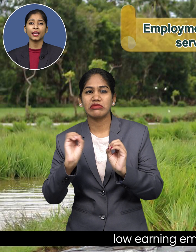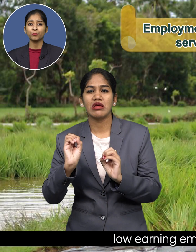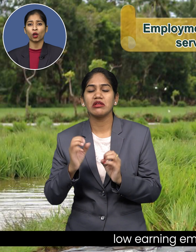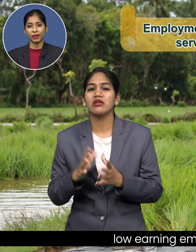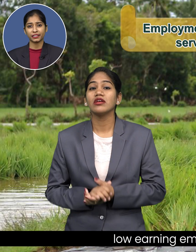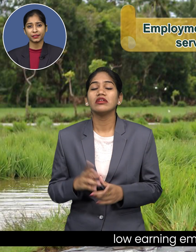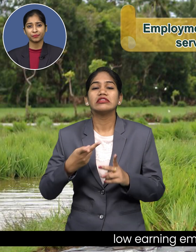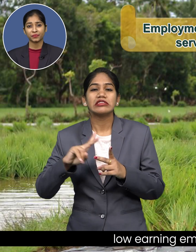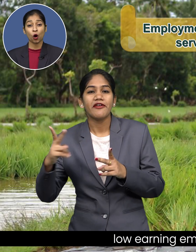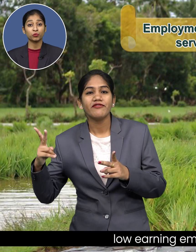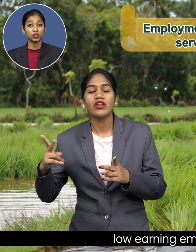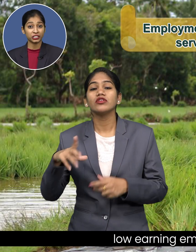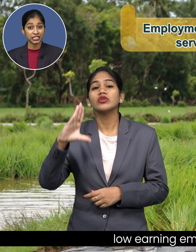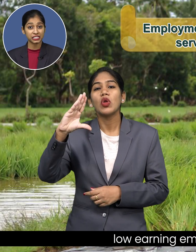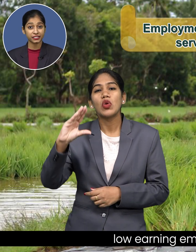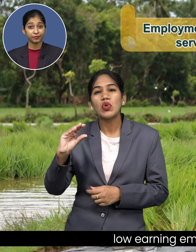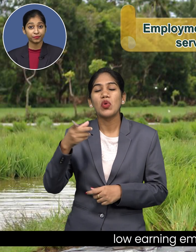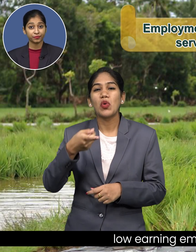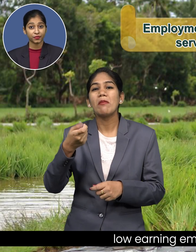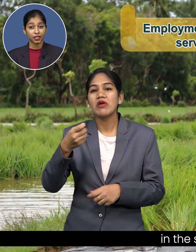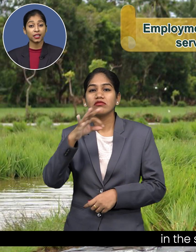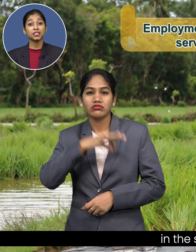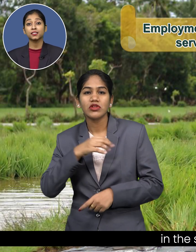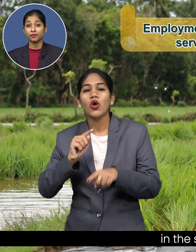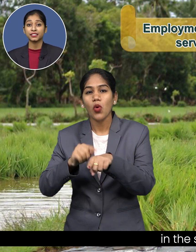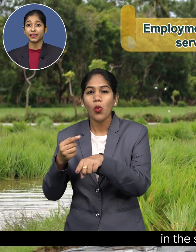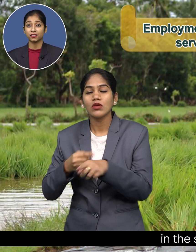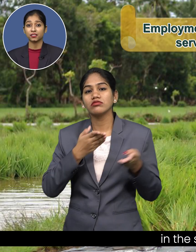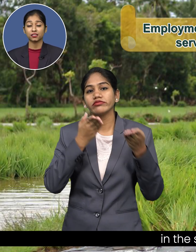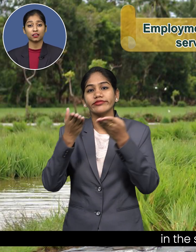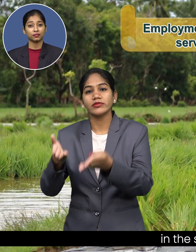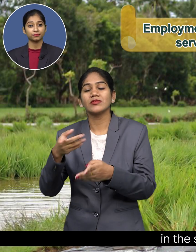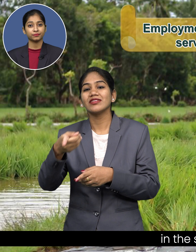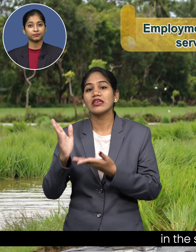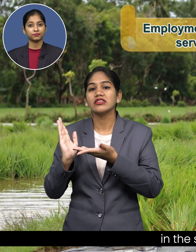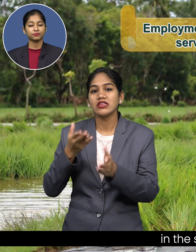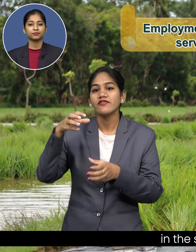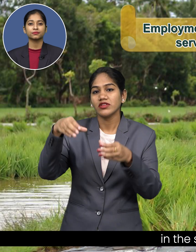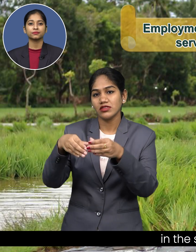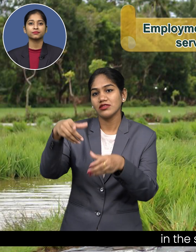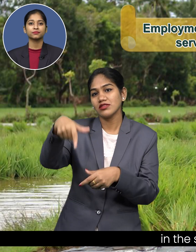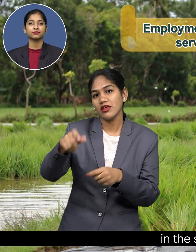low-earning employment opportunities in the service sectors.